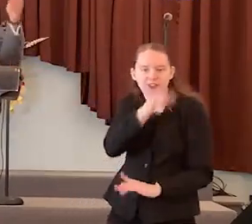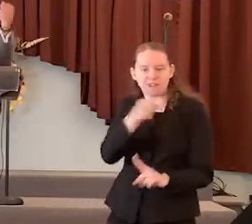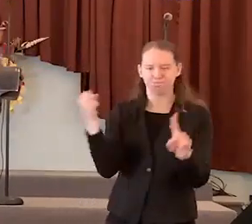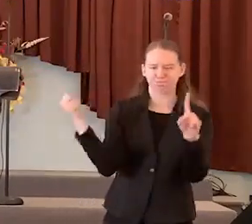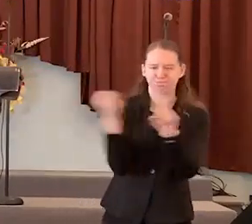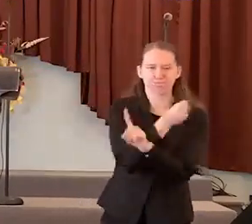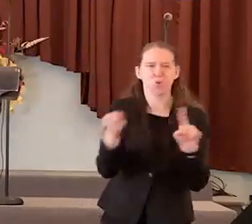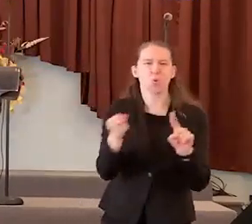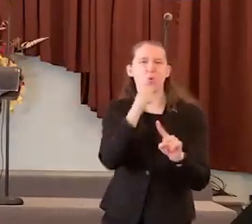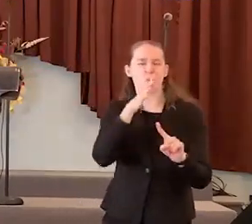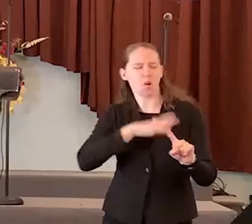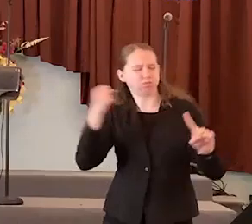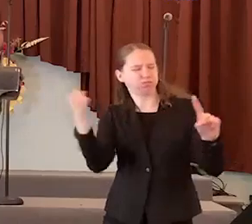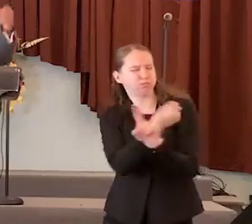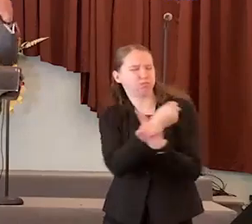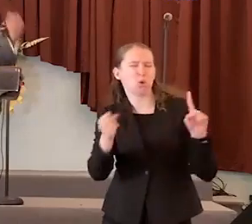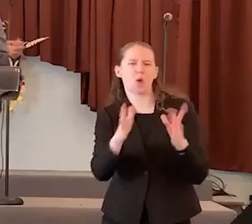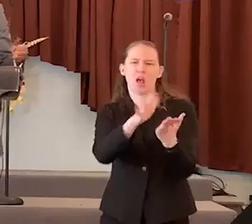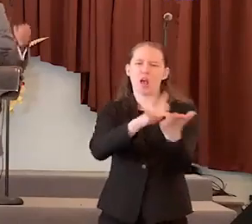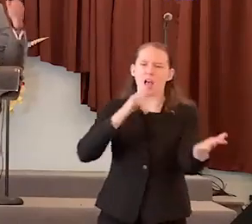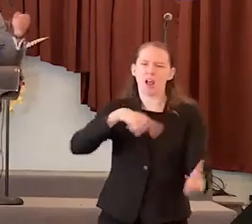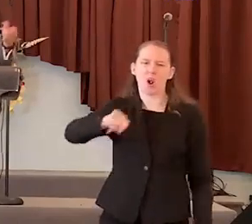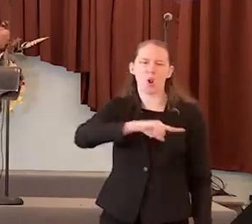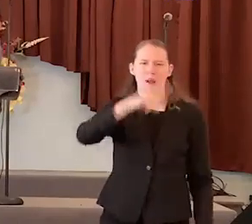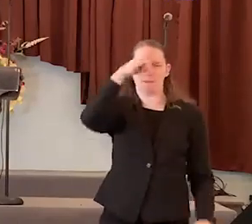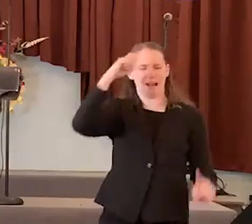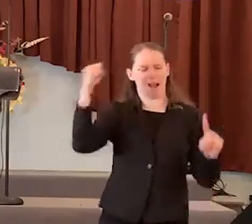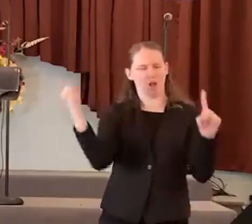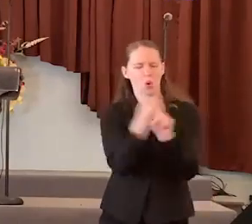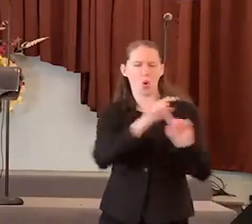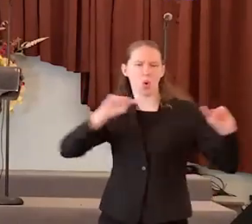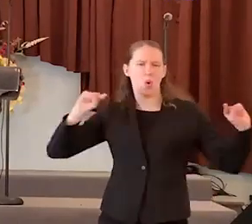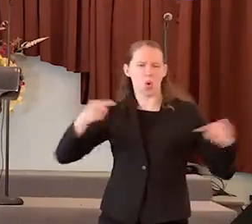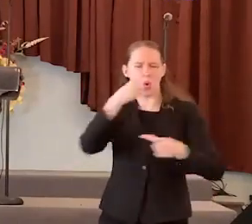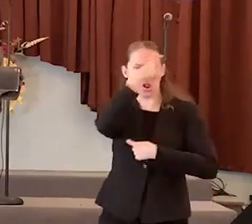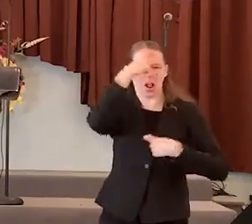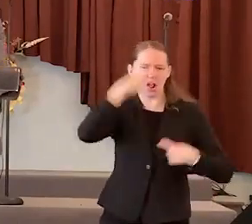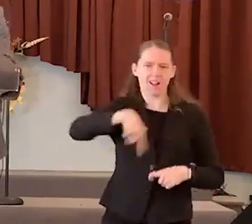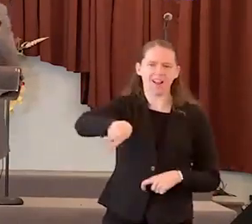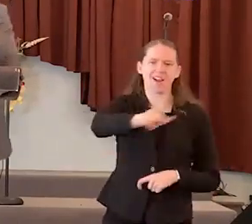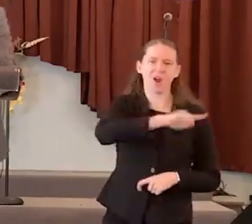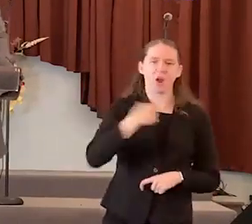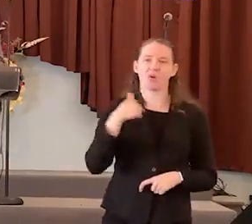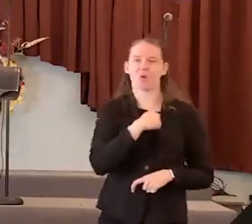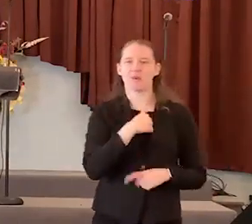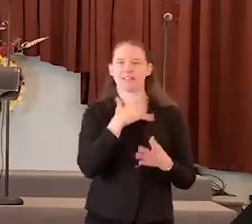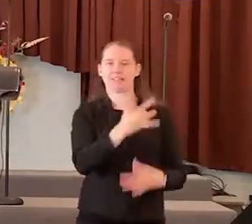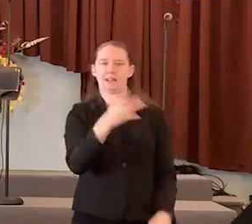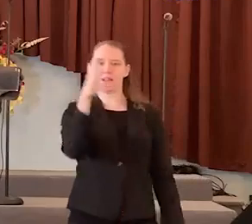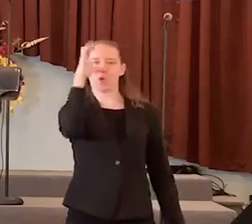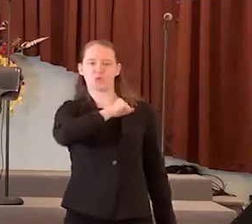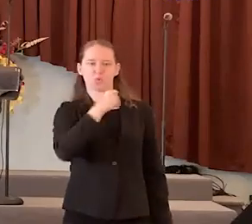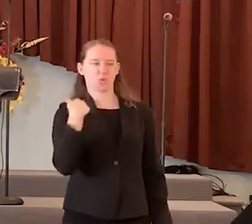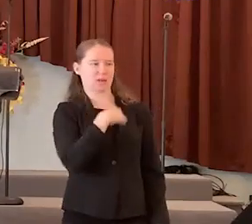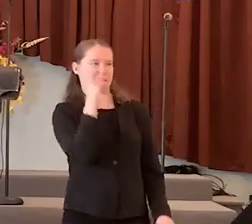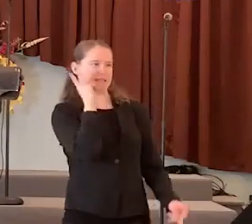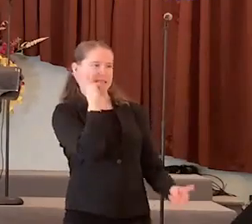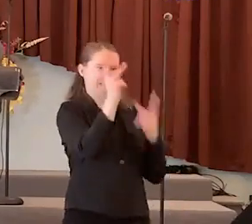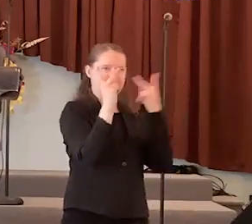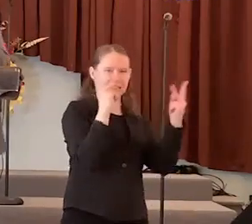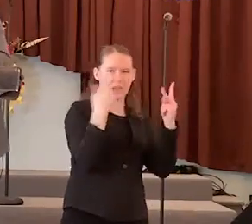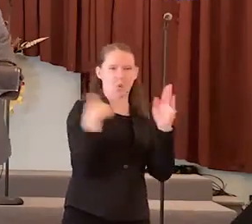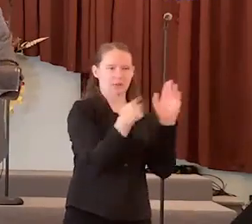and abusing her sexually or mentally or physically or verbally. We assume we're inviting those people, but what